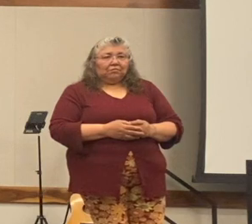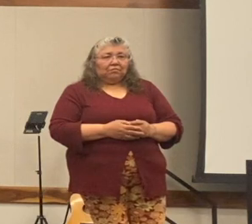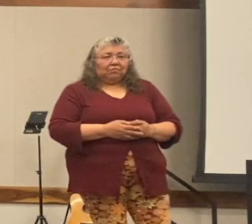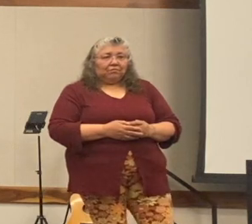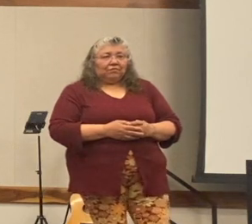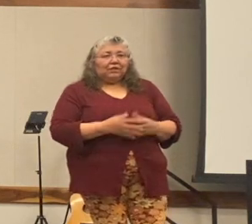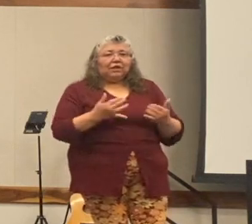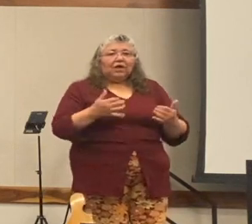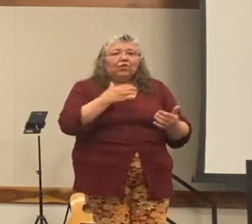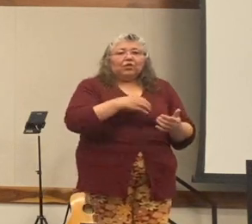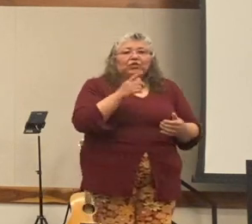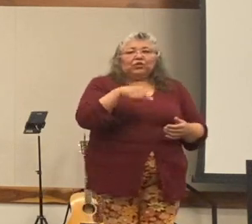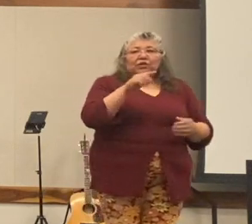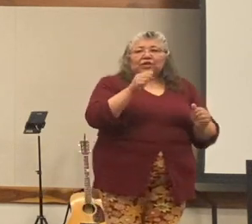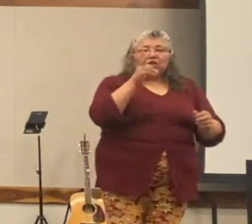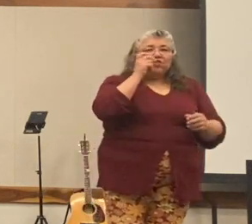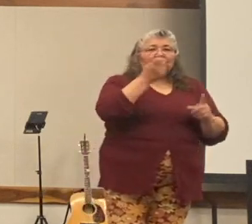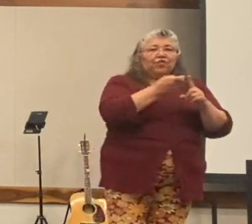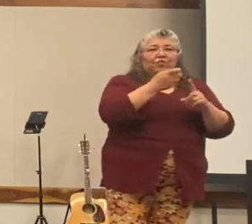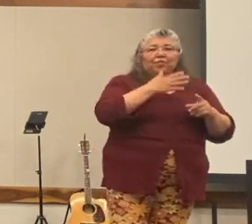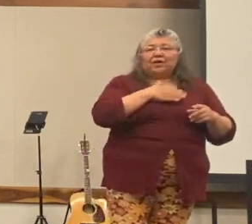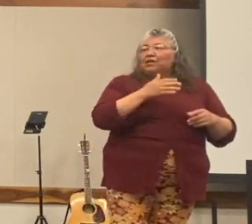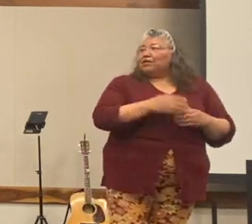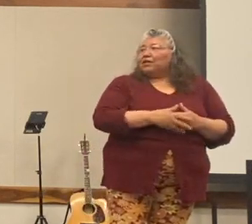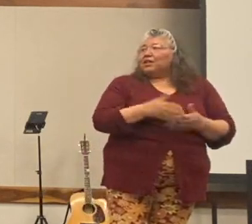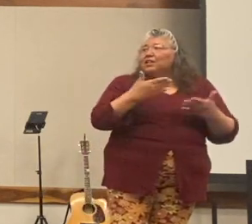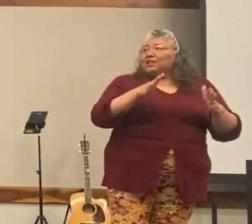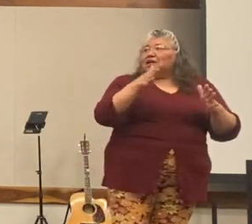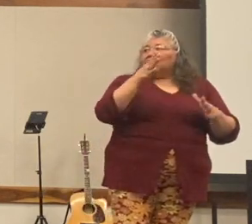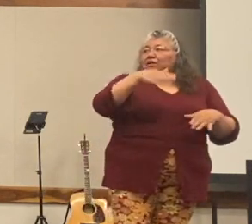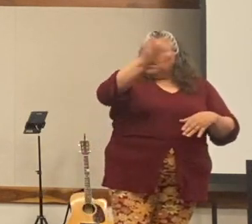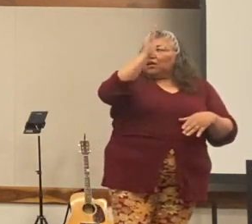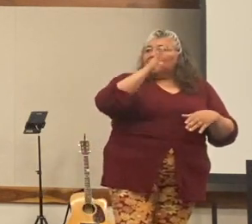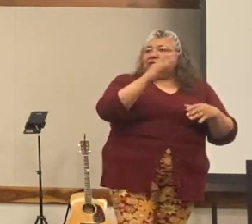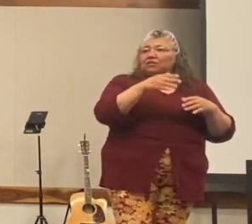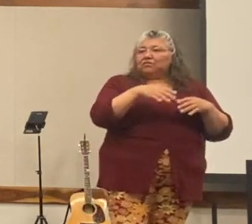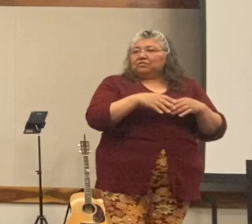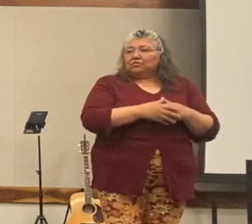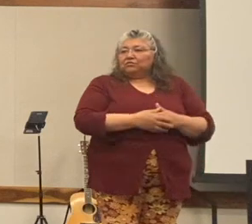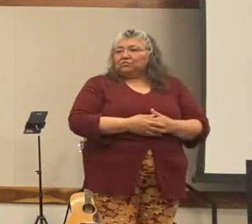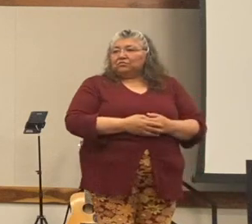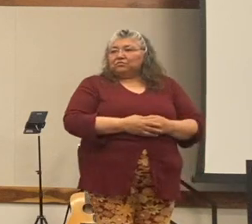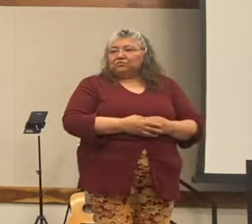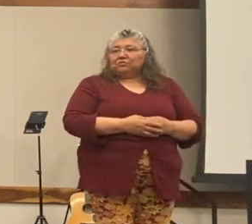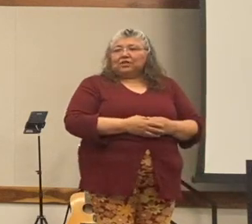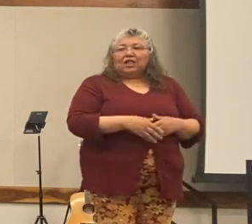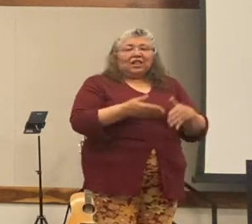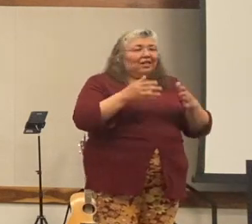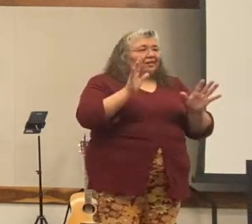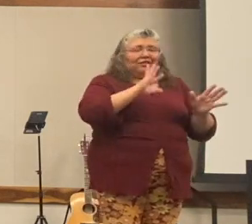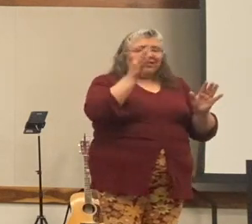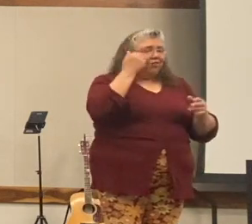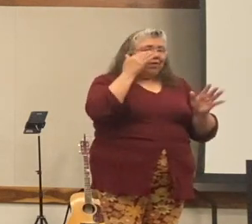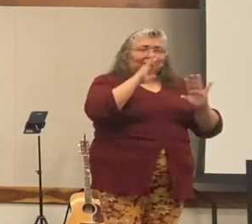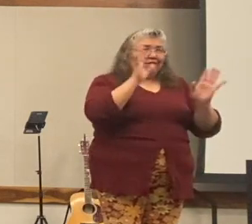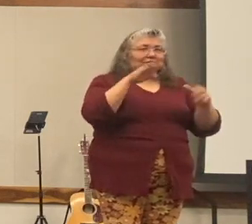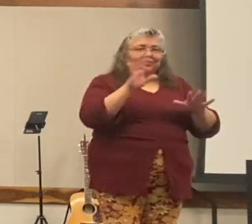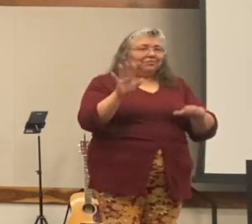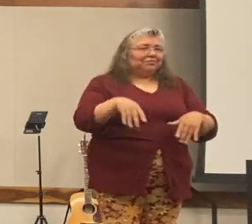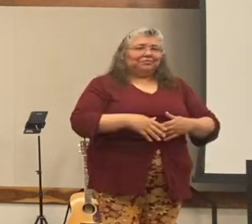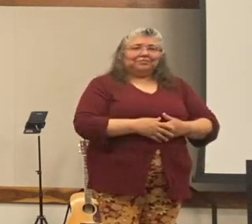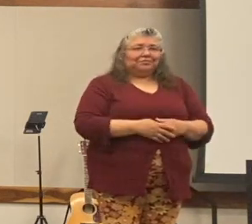I wish you could hear it from my part when I say, let God be the judge of that. Some of you are like, let God be the... Never mind.